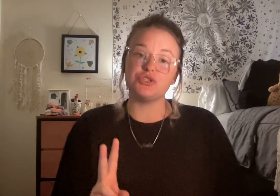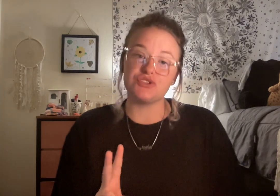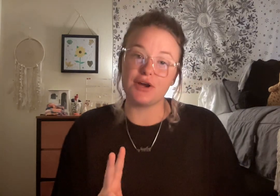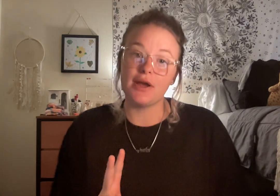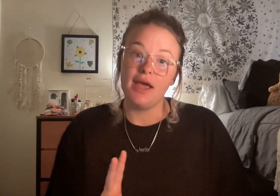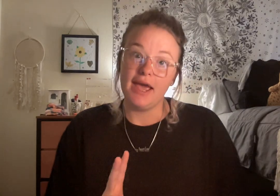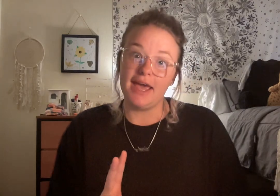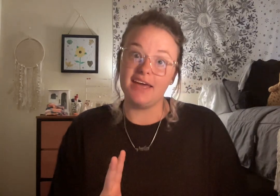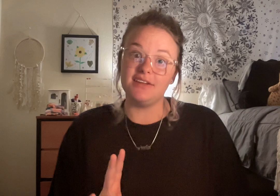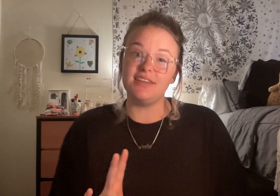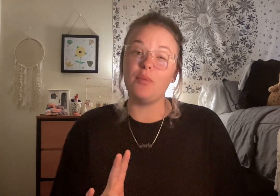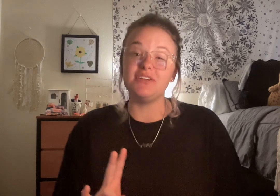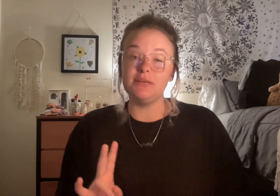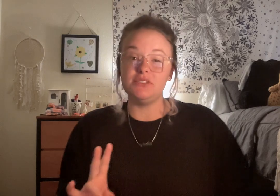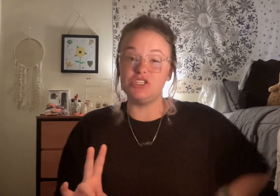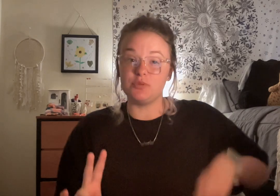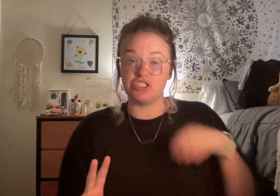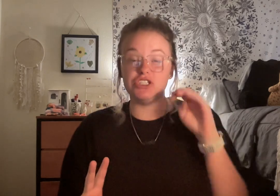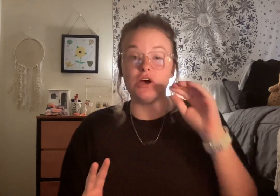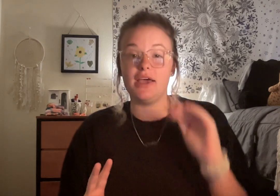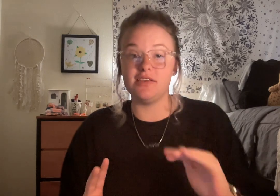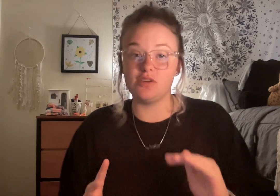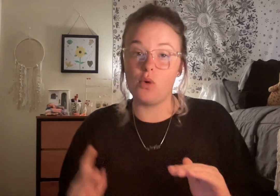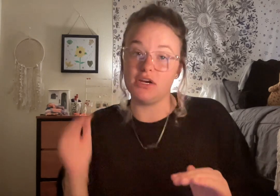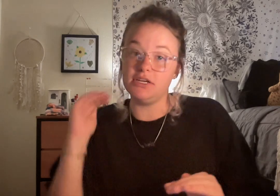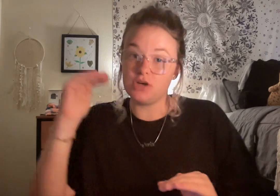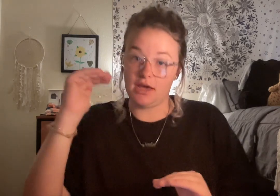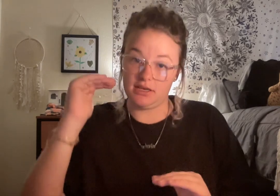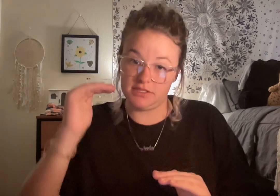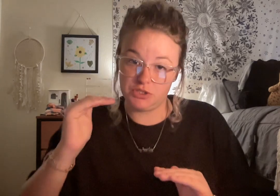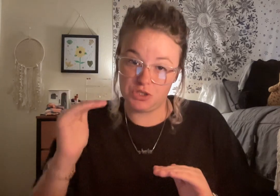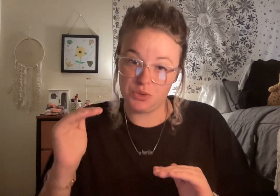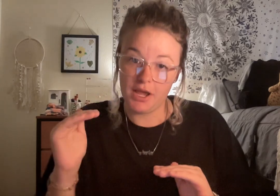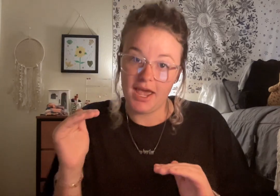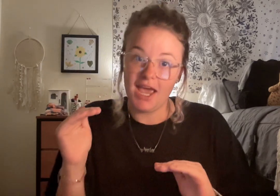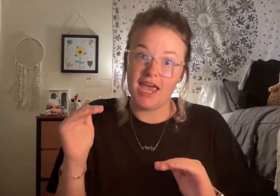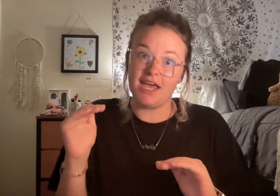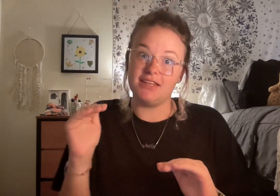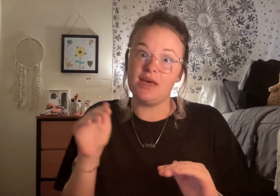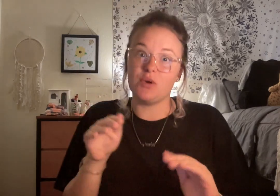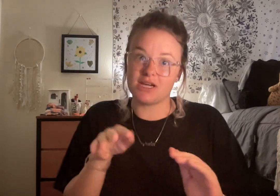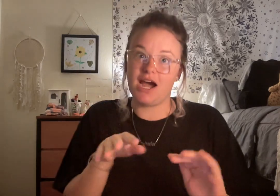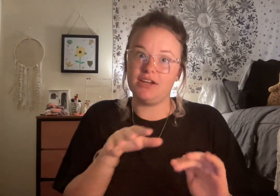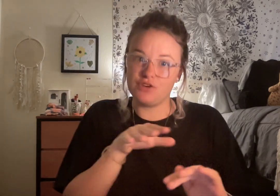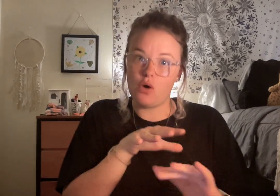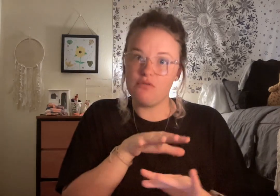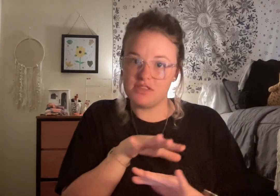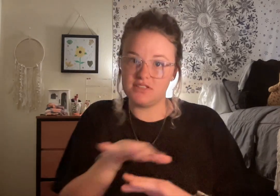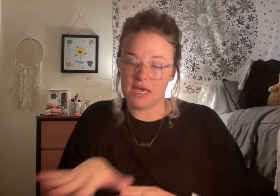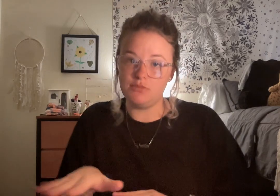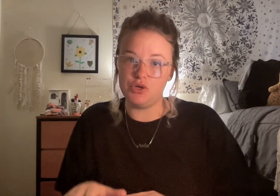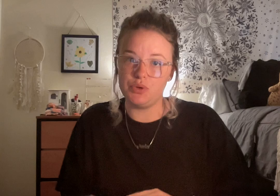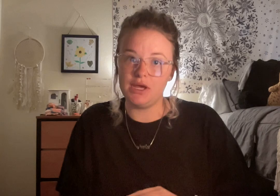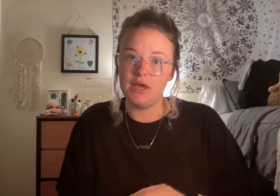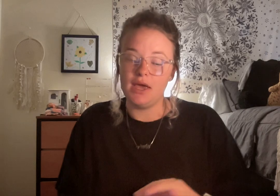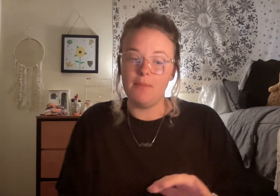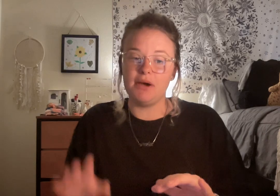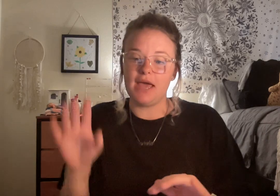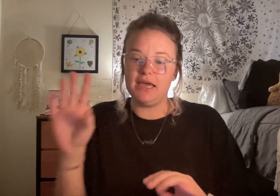there, and they would team teach, but she taught ASL 1 and he taught ASL 2, and they would kind of go over the same unit, but